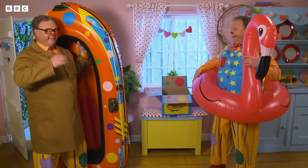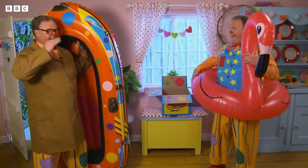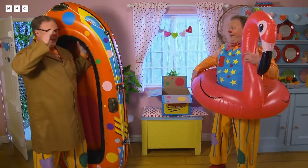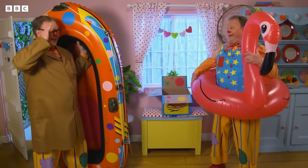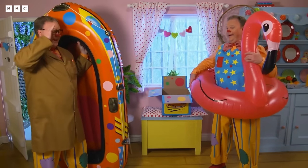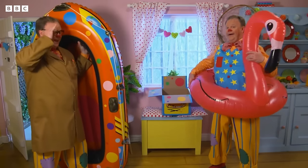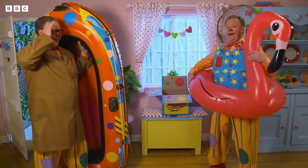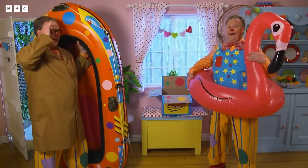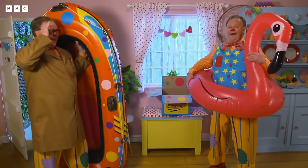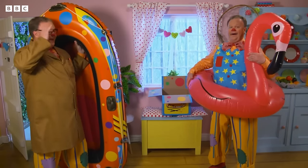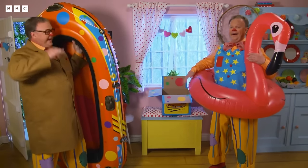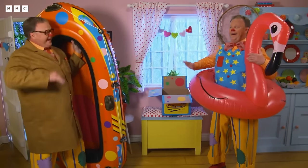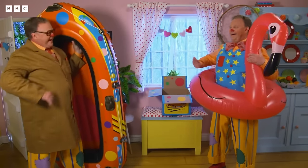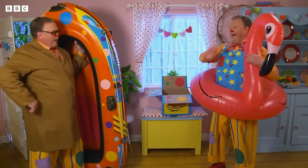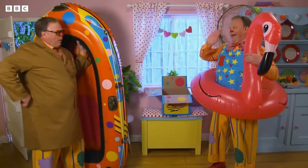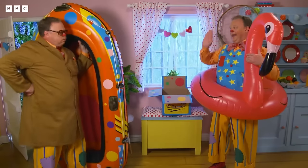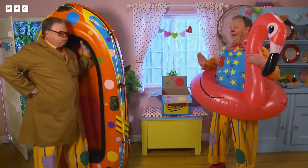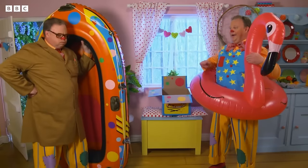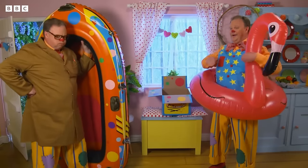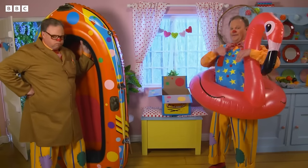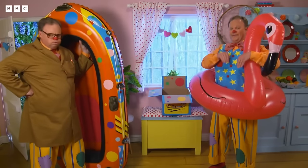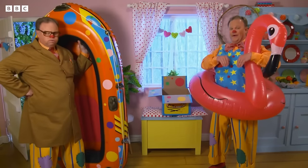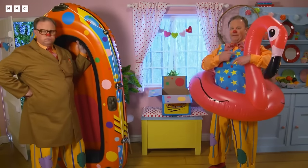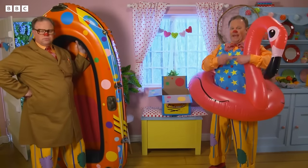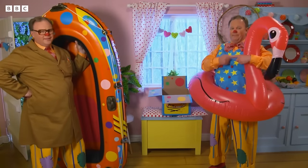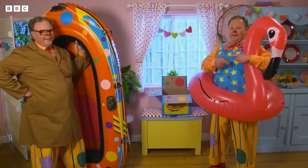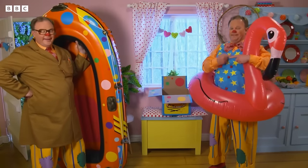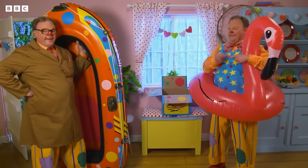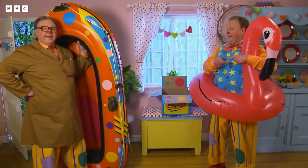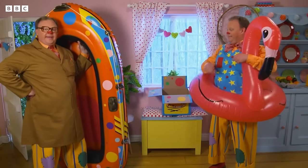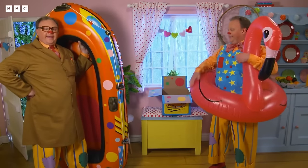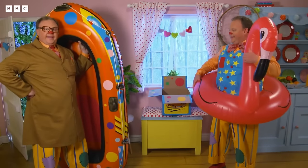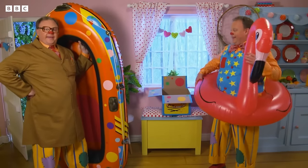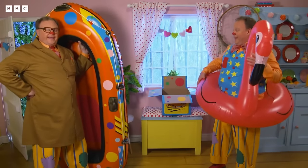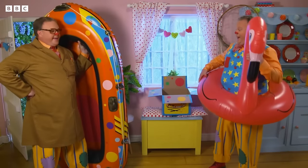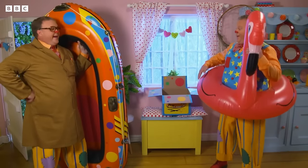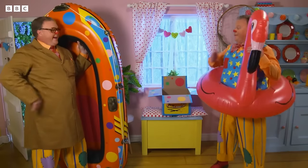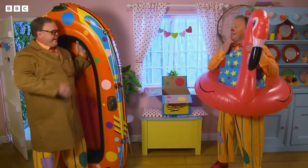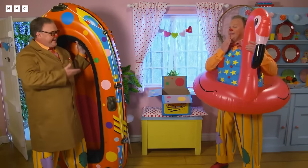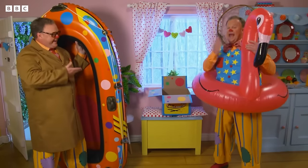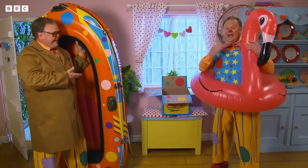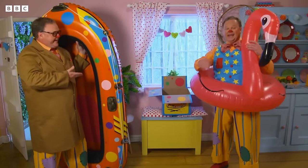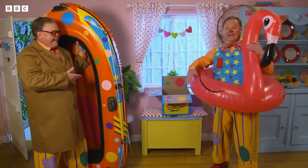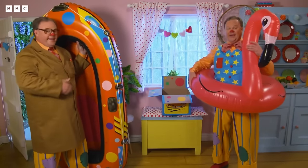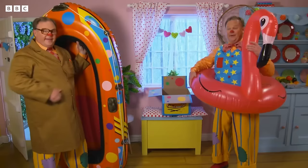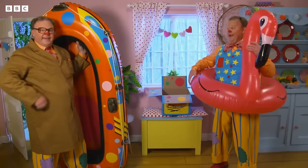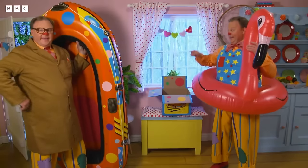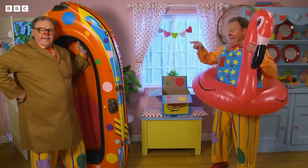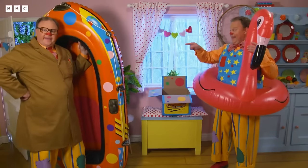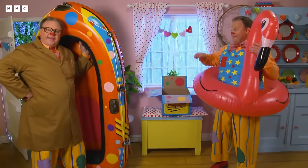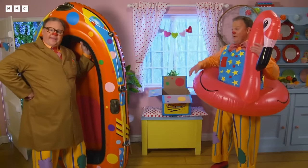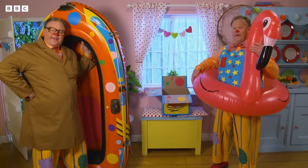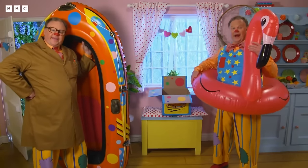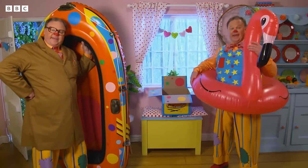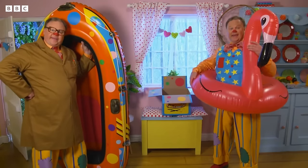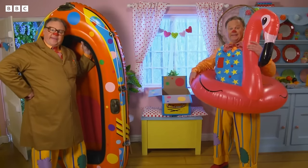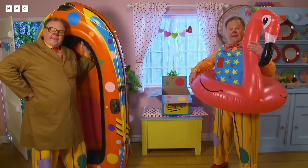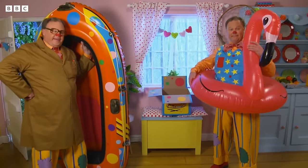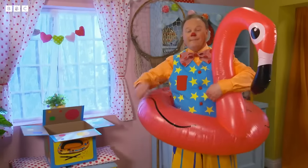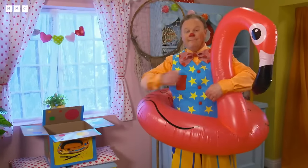delivery. Oh, hello, shopkeeper Tumble. Oh, thank you. That's more like it.